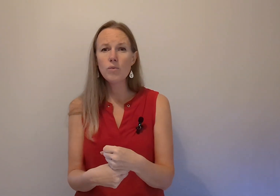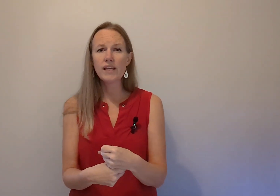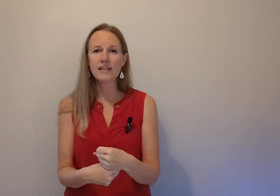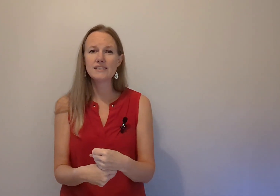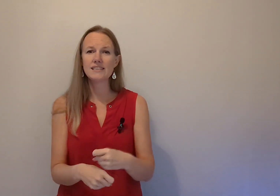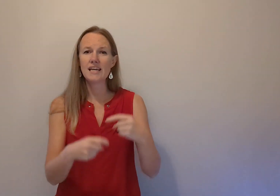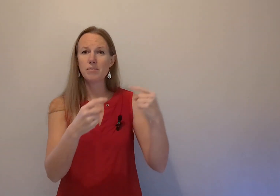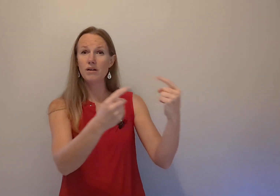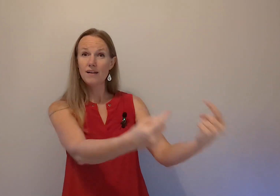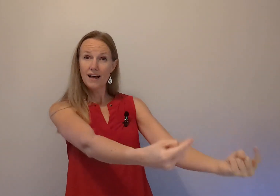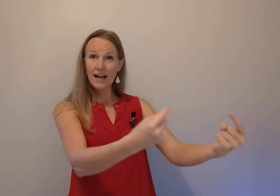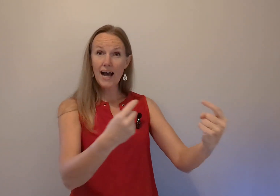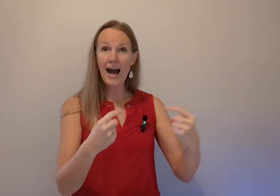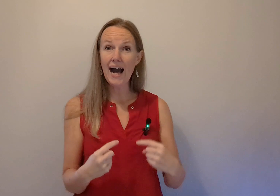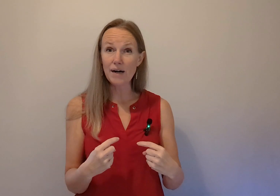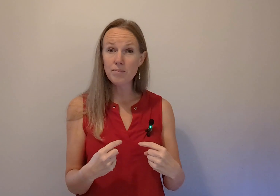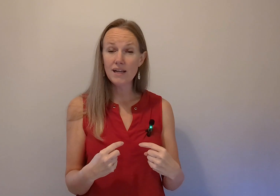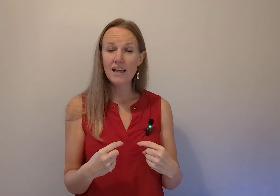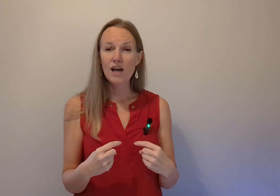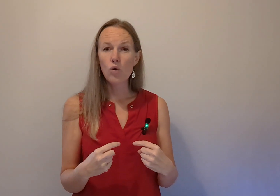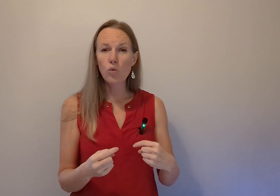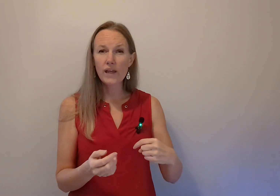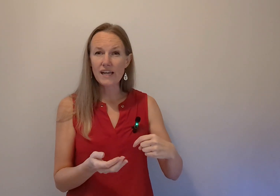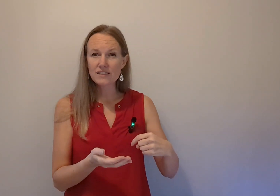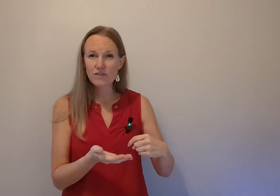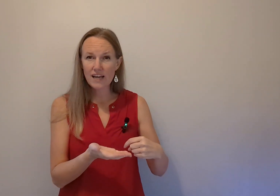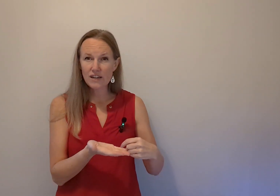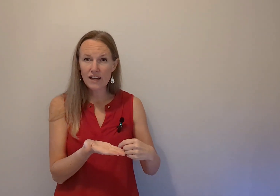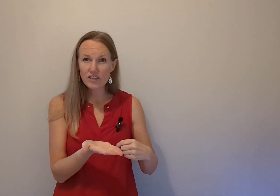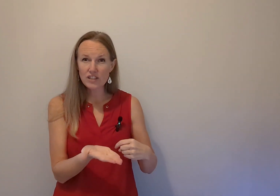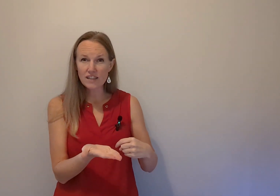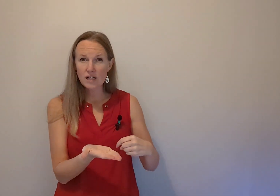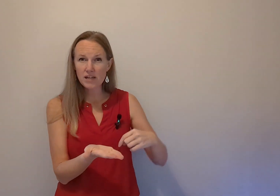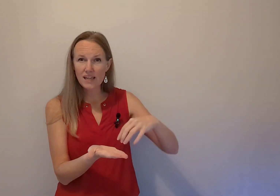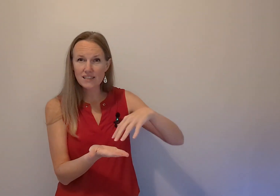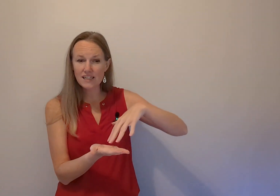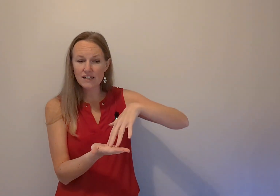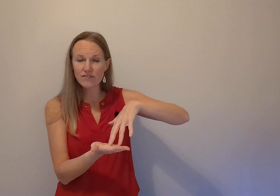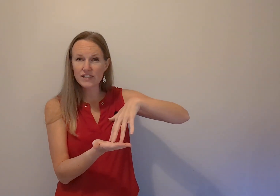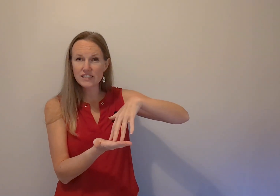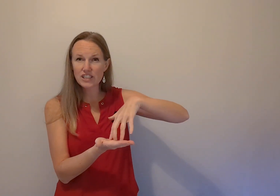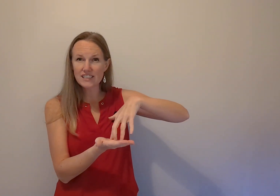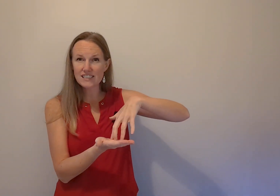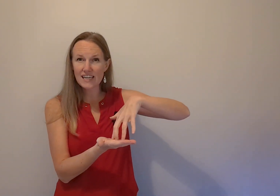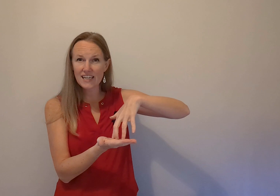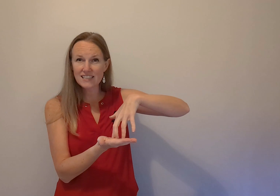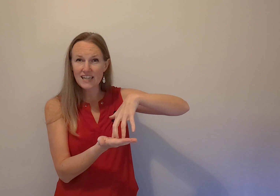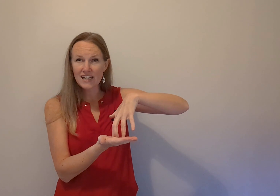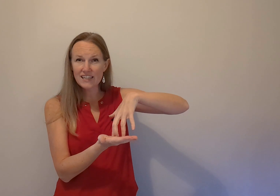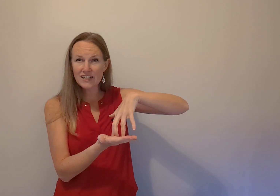weak and unstable. Come, weak. So for that, you have your non-dominant hand here, and for this, you're going to stand and you're going to